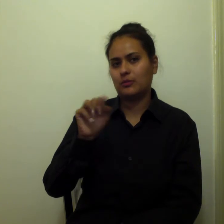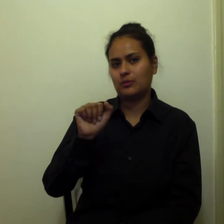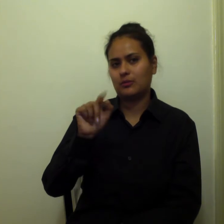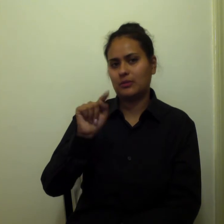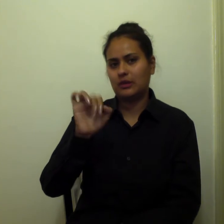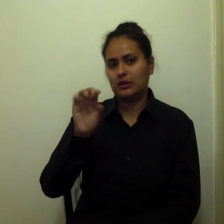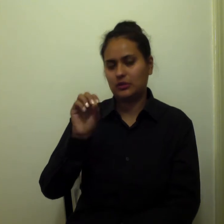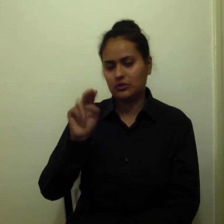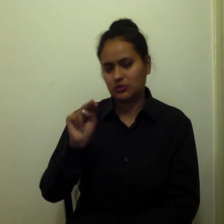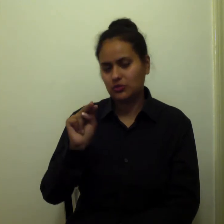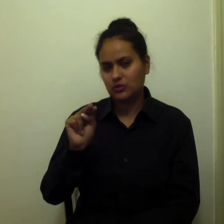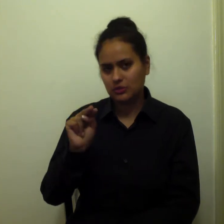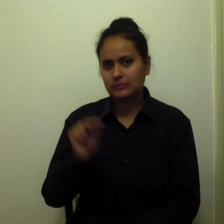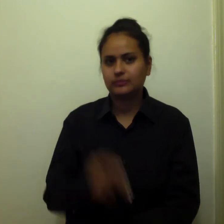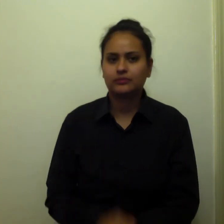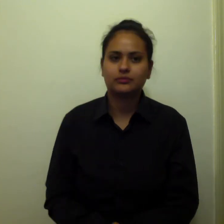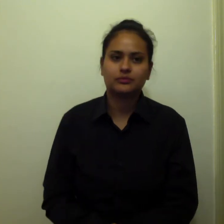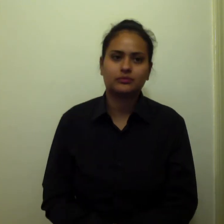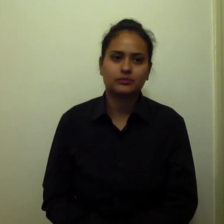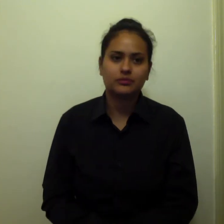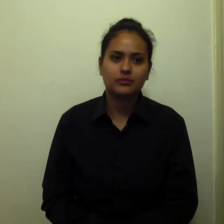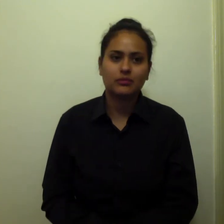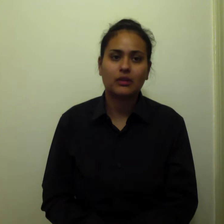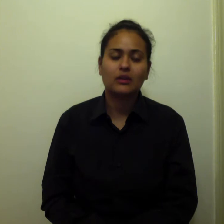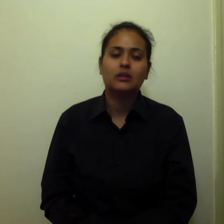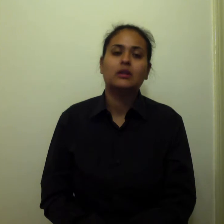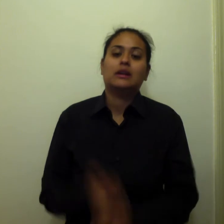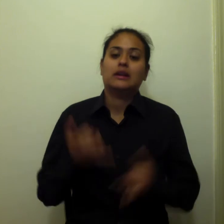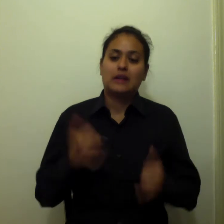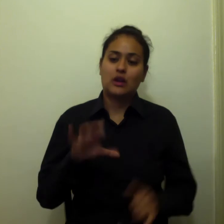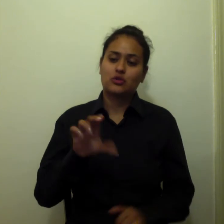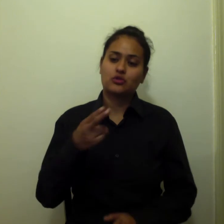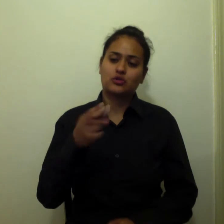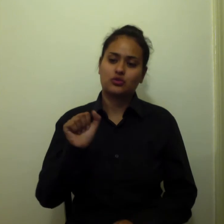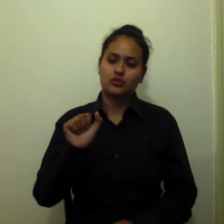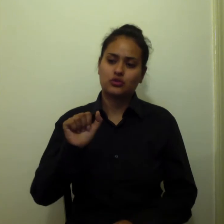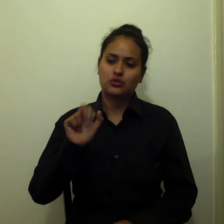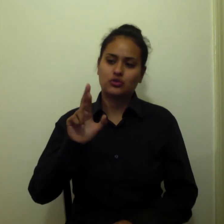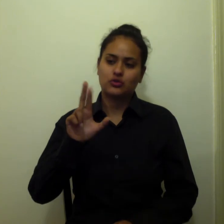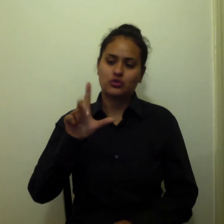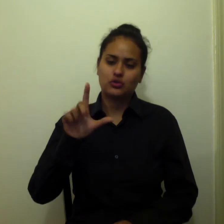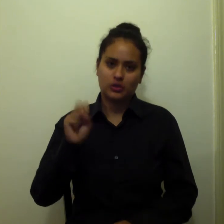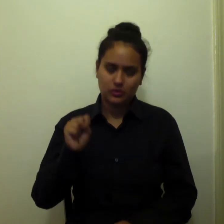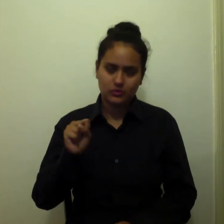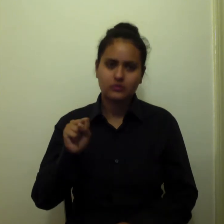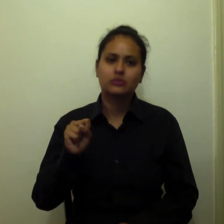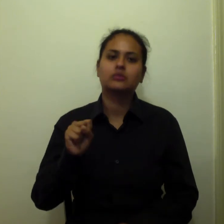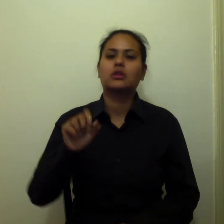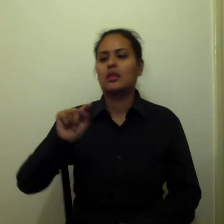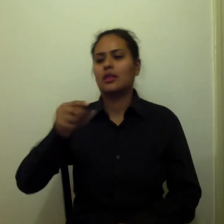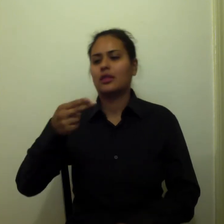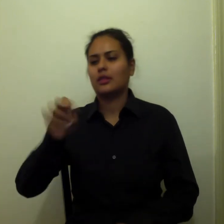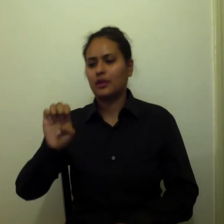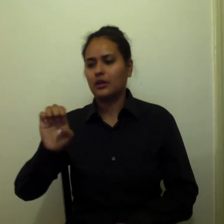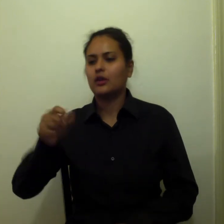Carolingians. This is Charlemagne, Charles the Great, and his successors. Okay, they made a big impact, recreating some kind